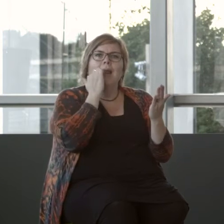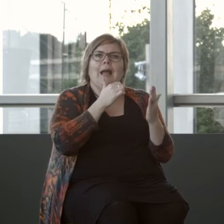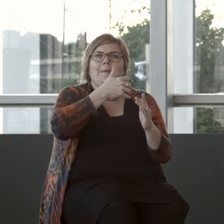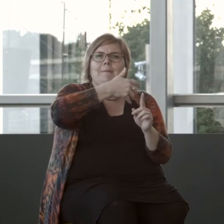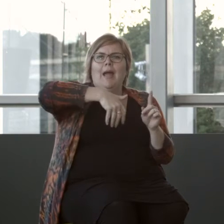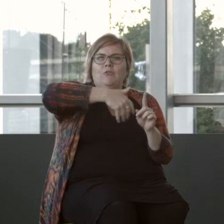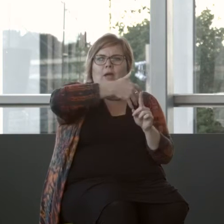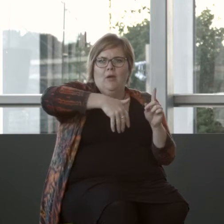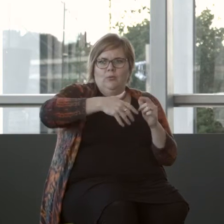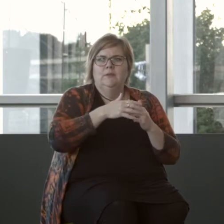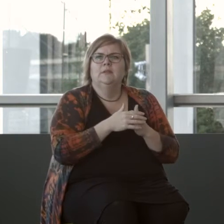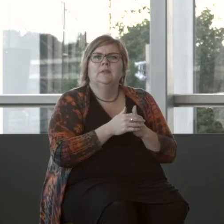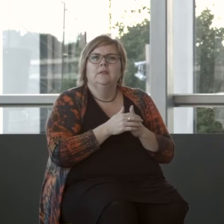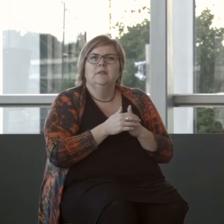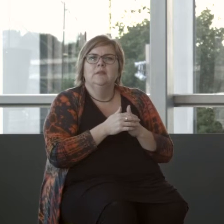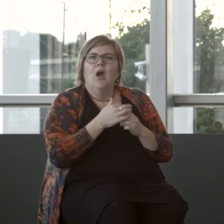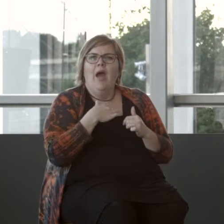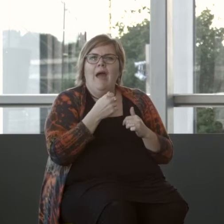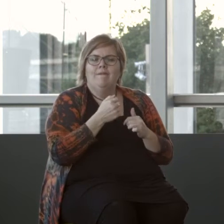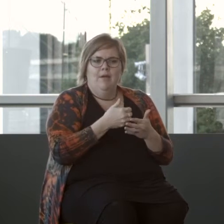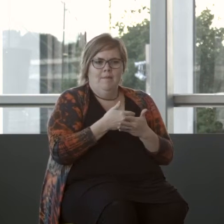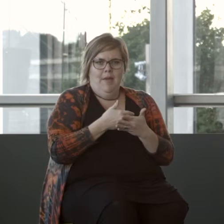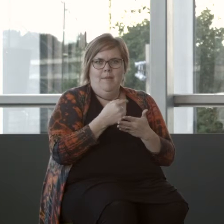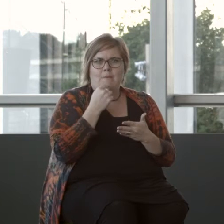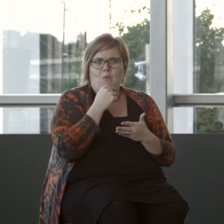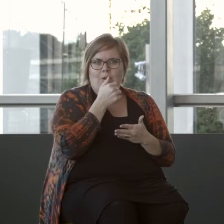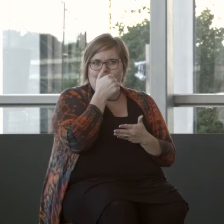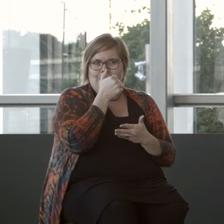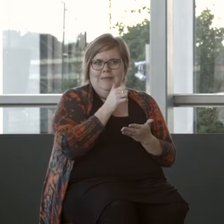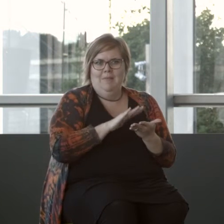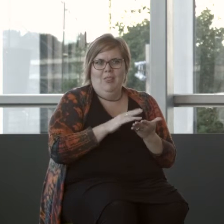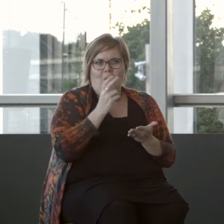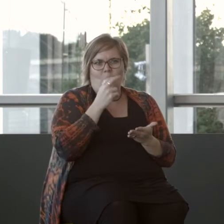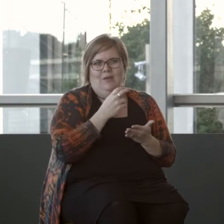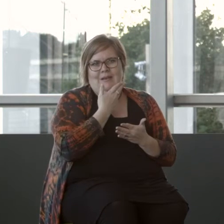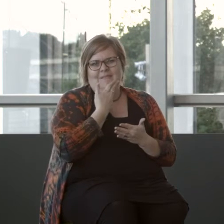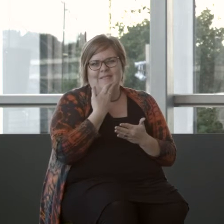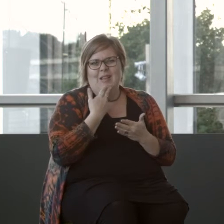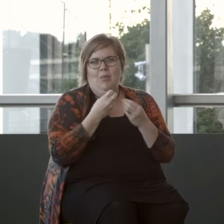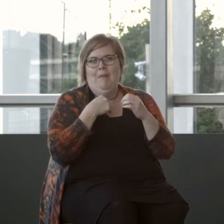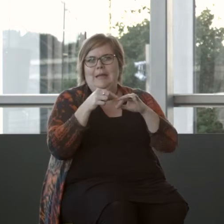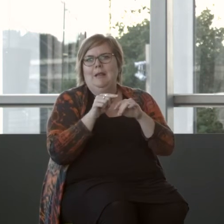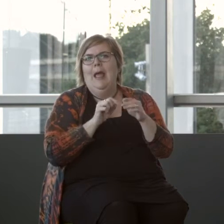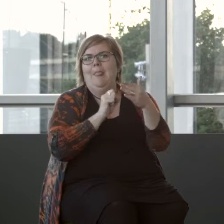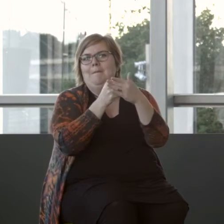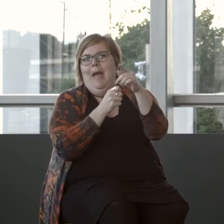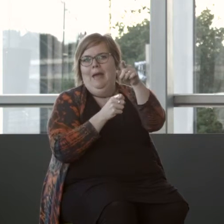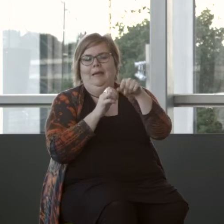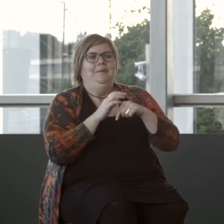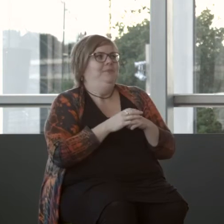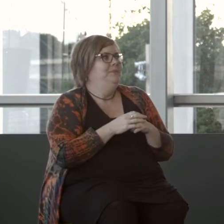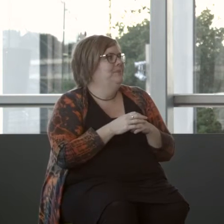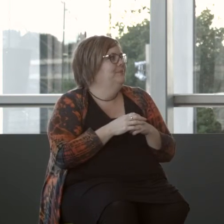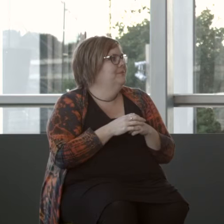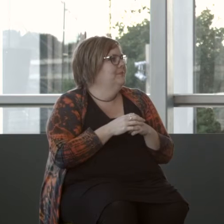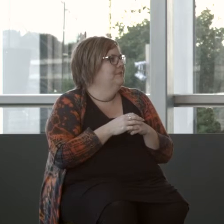background. So I have a little six-month-old baby boy who I absolutely adore, who's at the back with my husband. And basically,